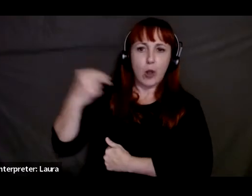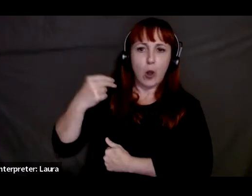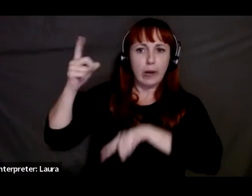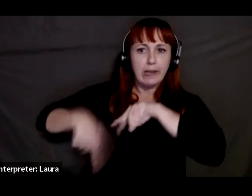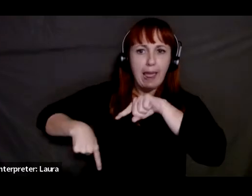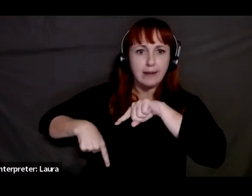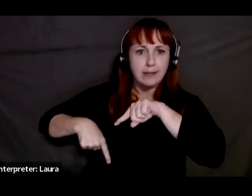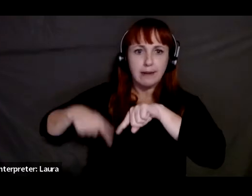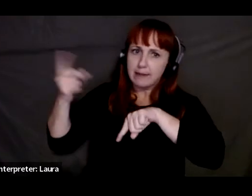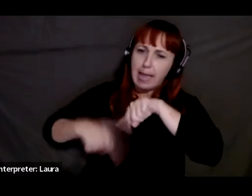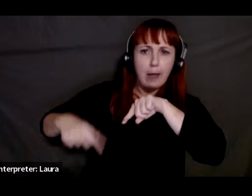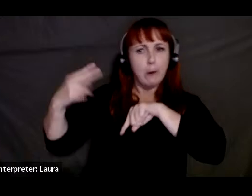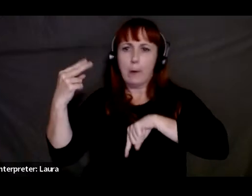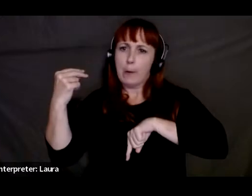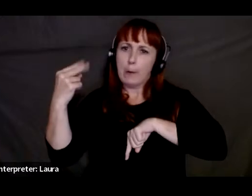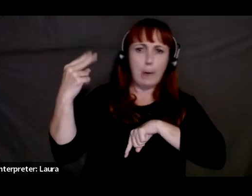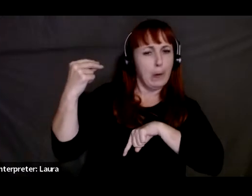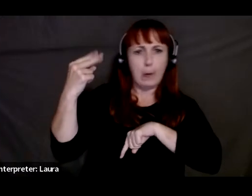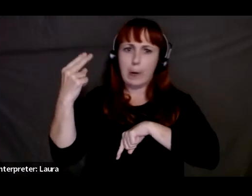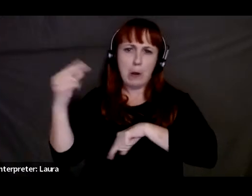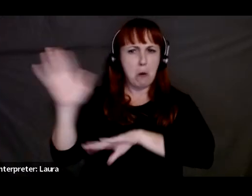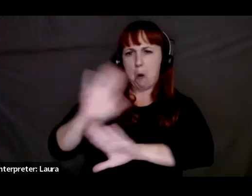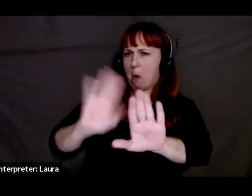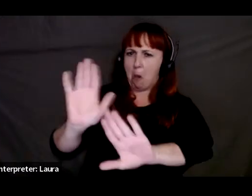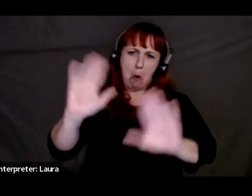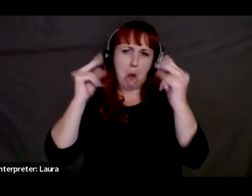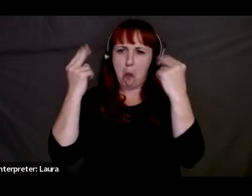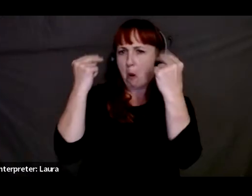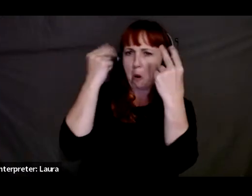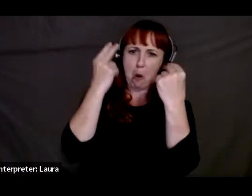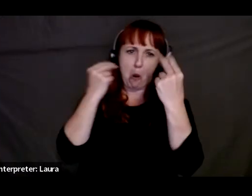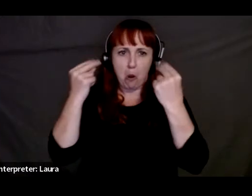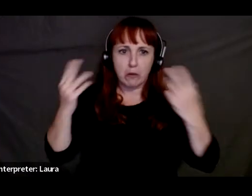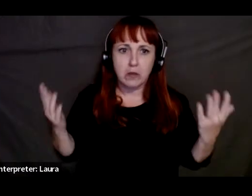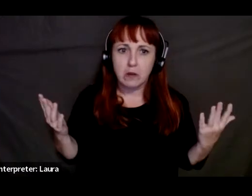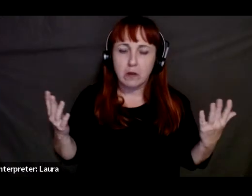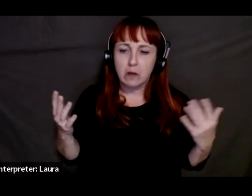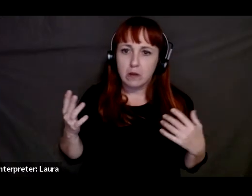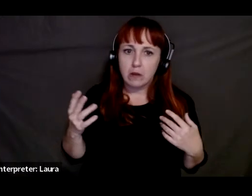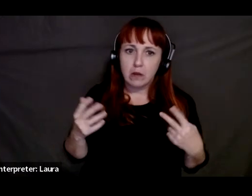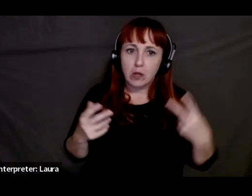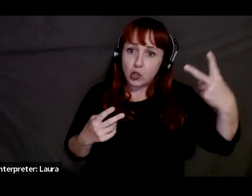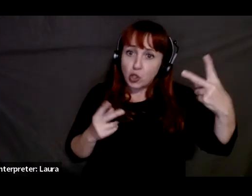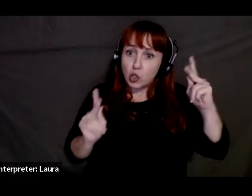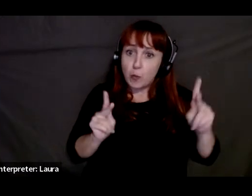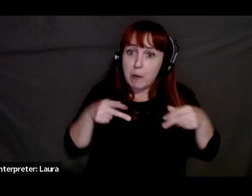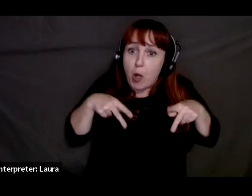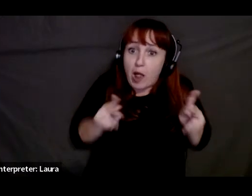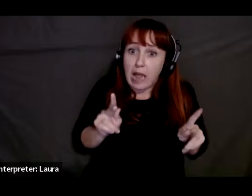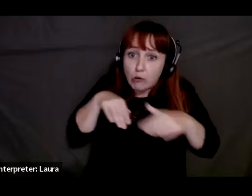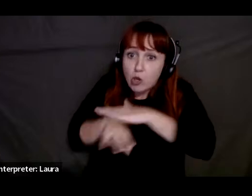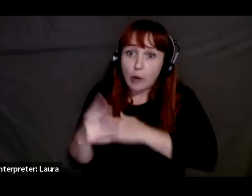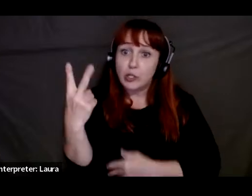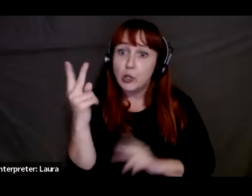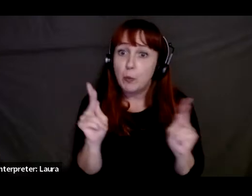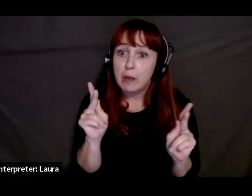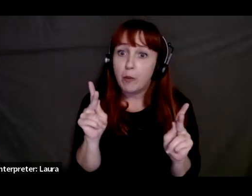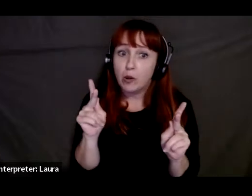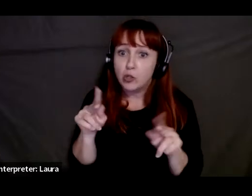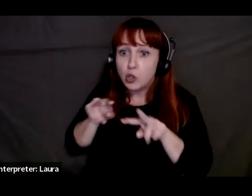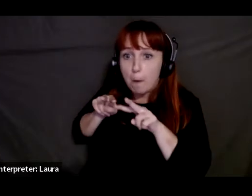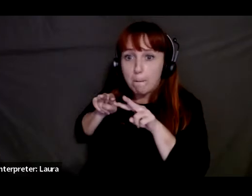You cannot, no, you cannot do, you cannot take it. No. And only two of us can go in to